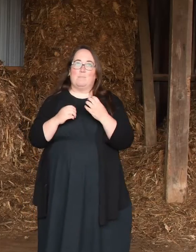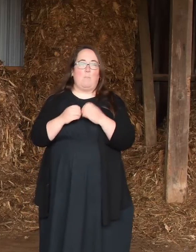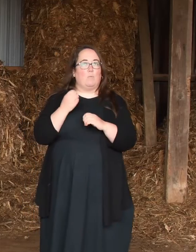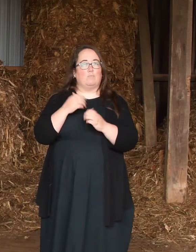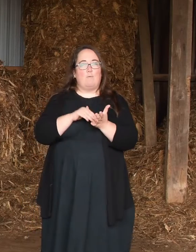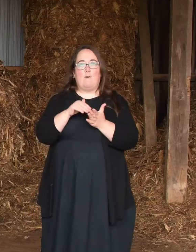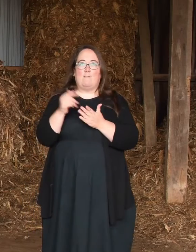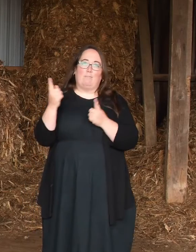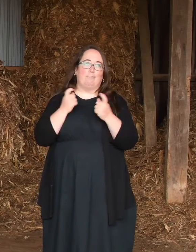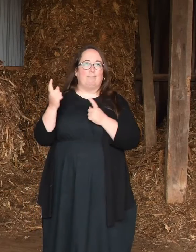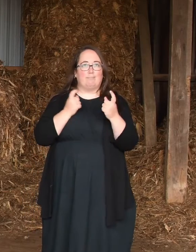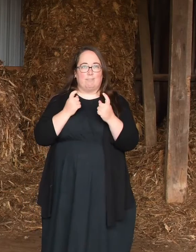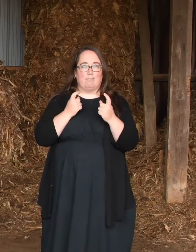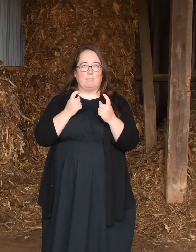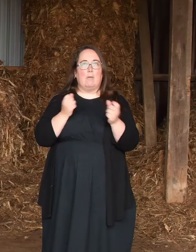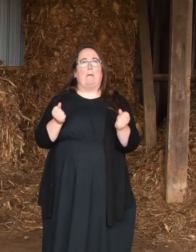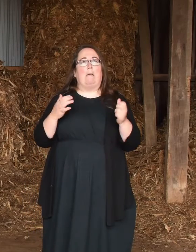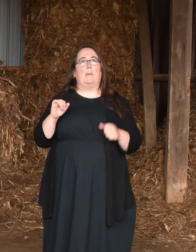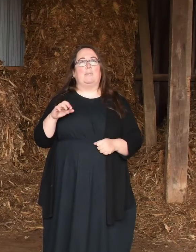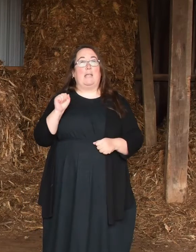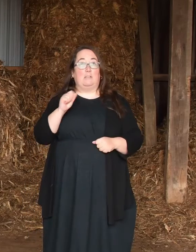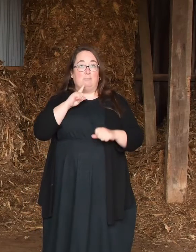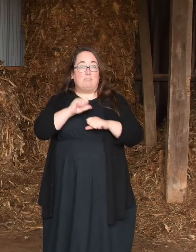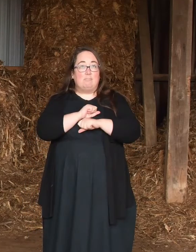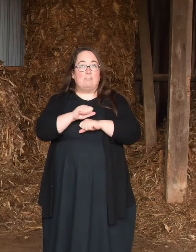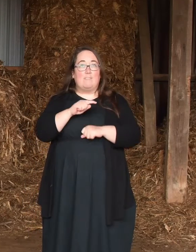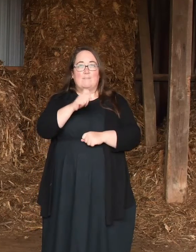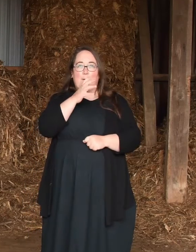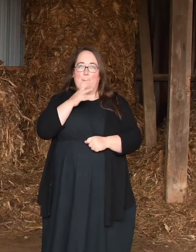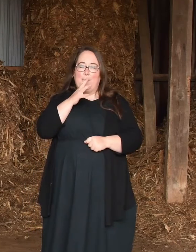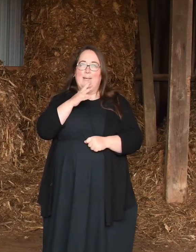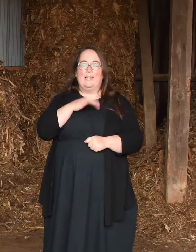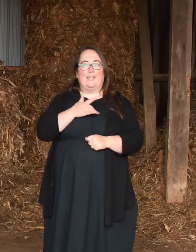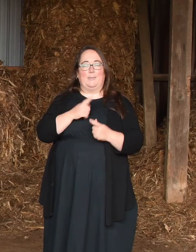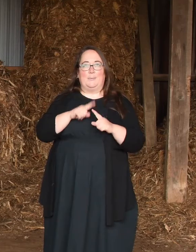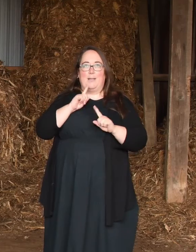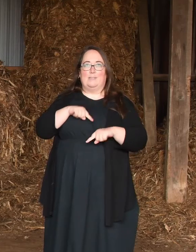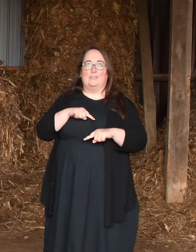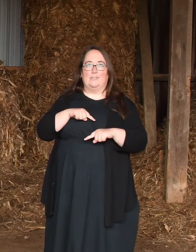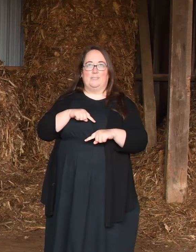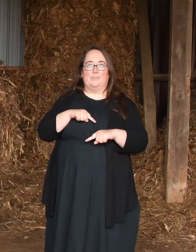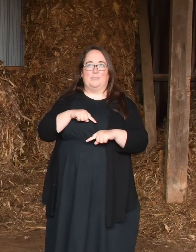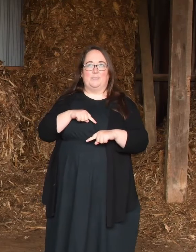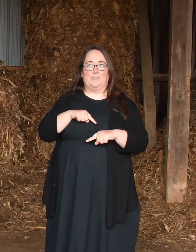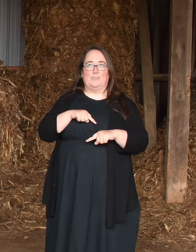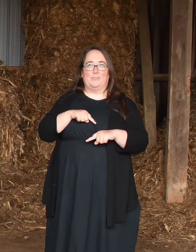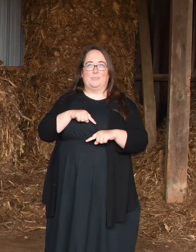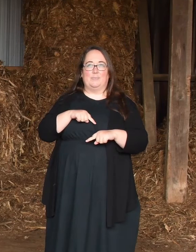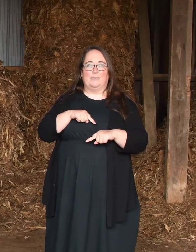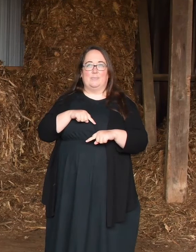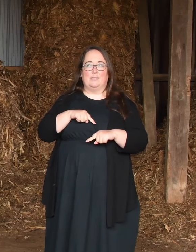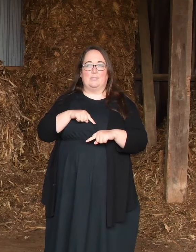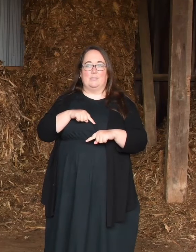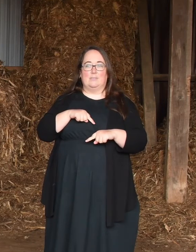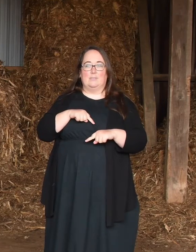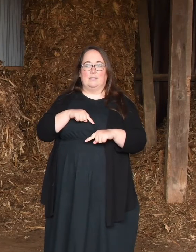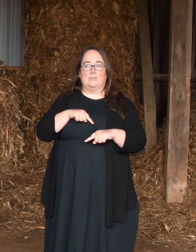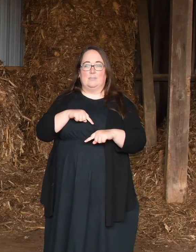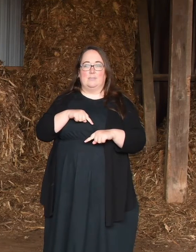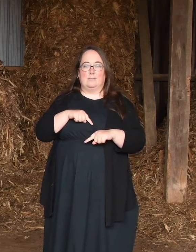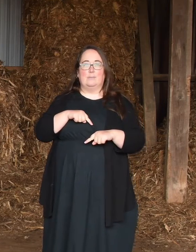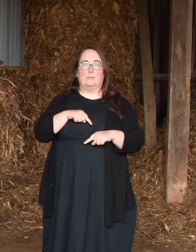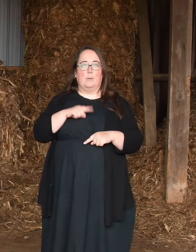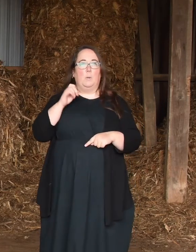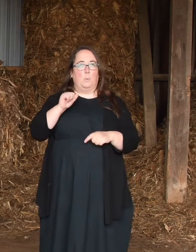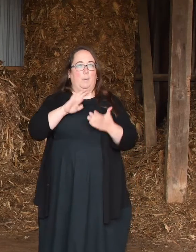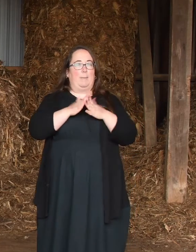I'm asked by visitors is, how many acres is this farm? Which is usually quickly followed with, I guess it's not long until it'll be